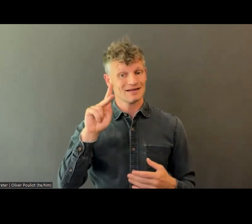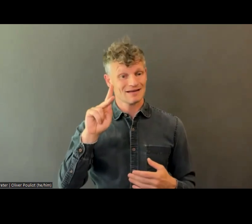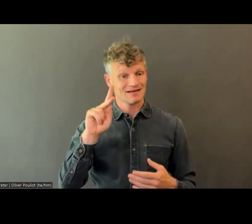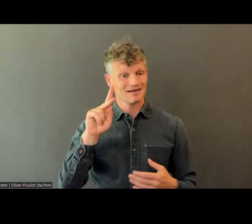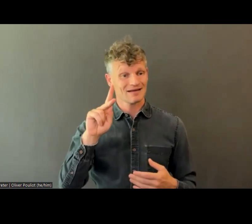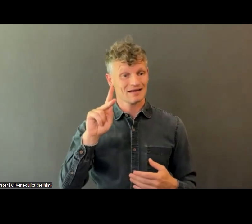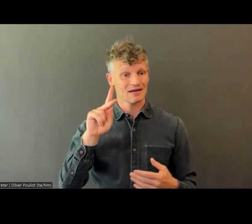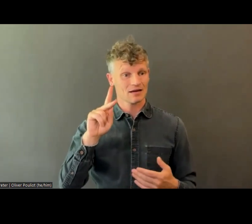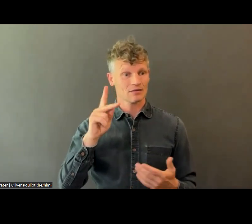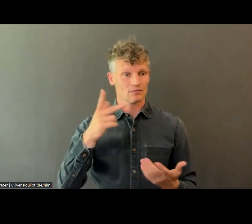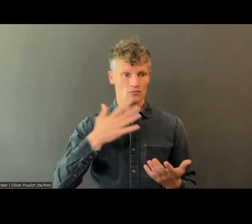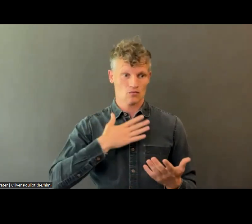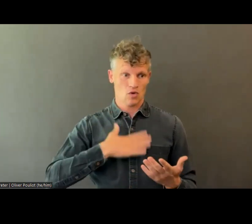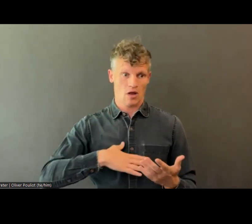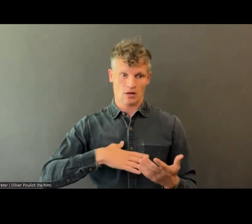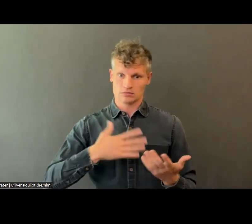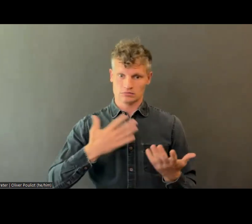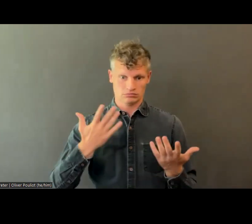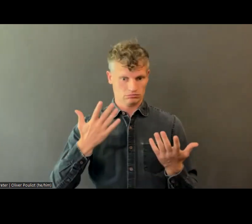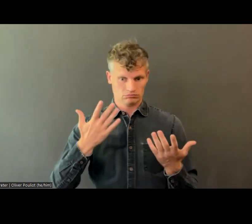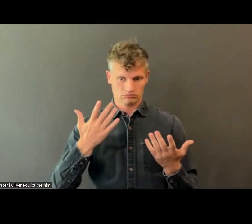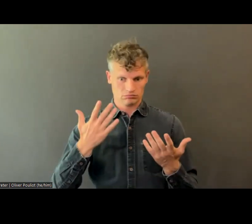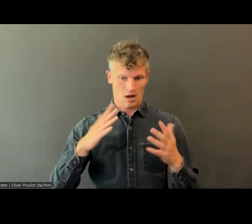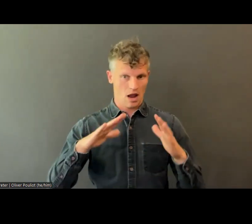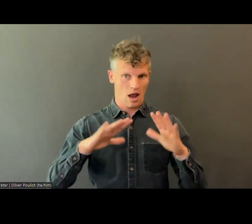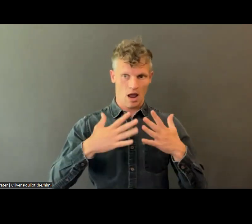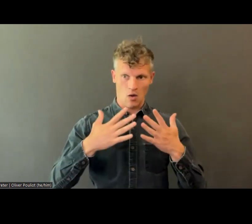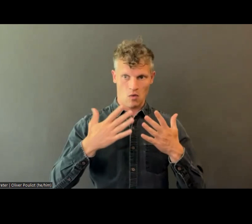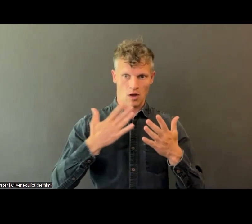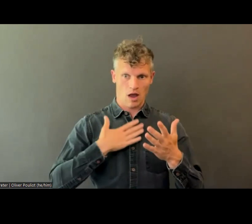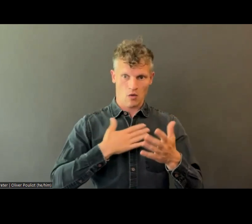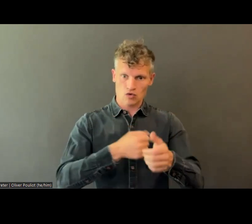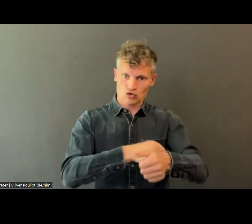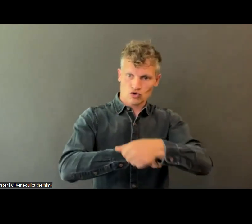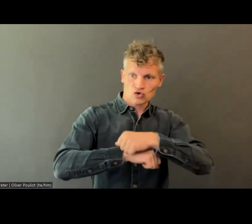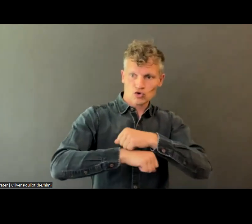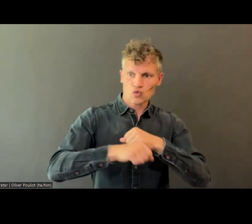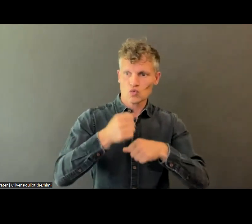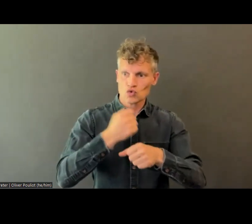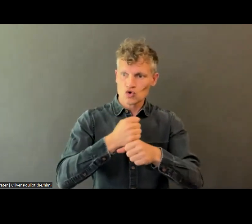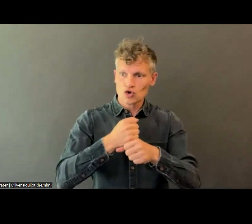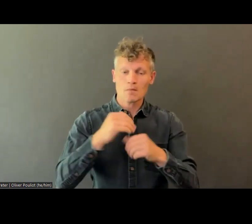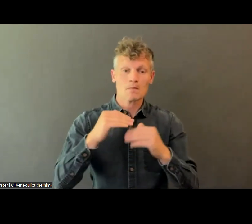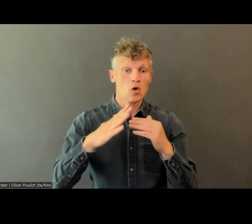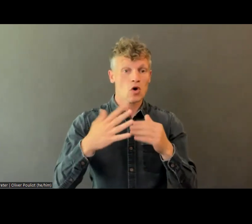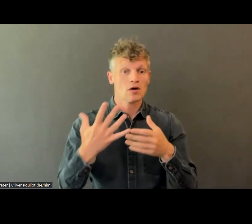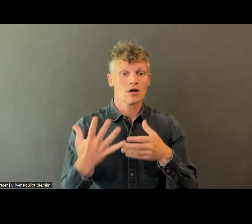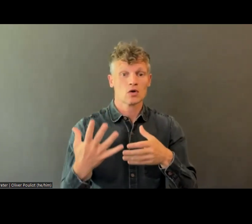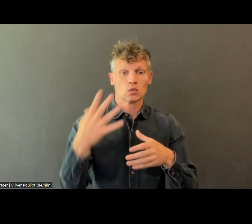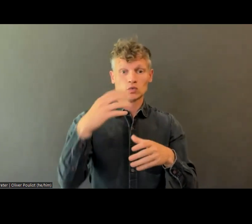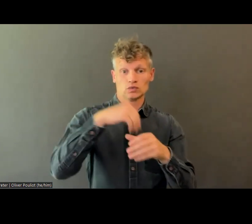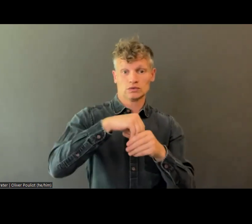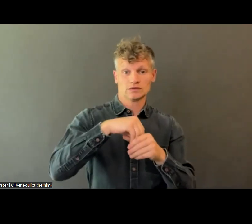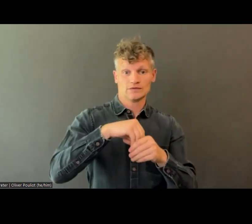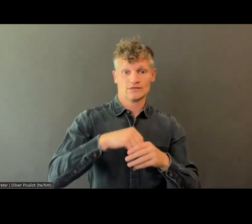resource groups, so what we affectionately call ERGs within GSK, and we have a presence in